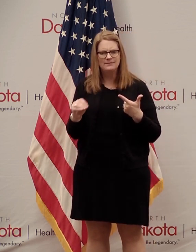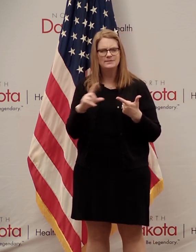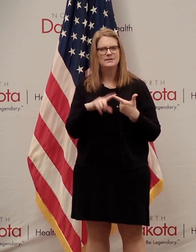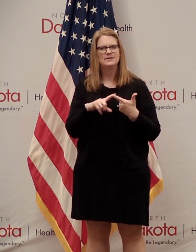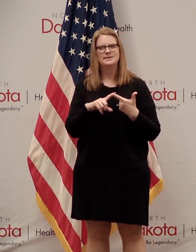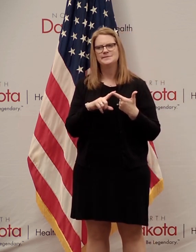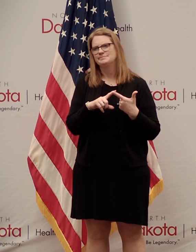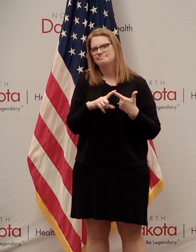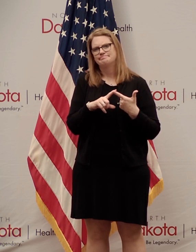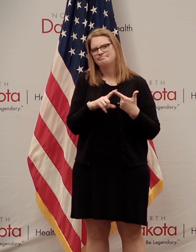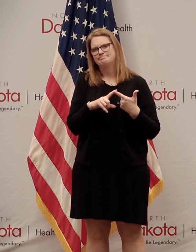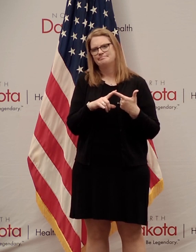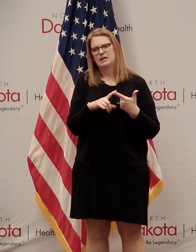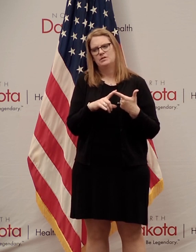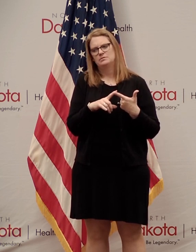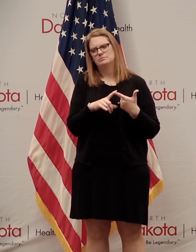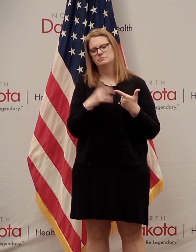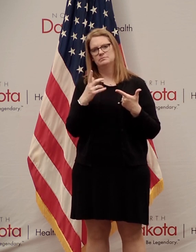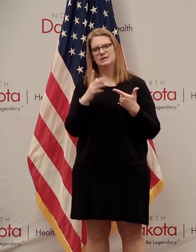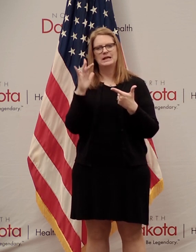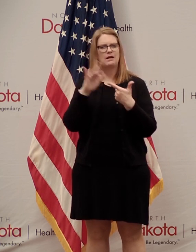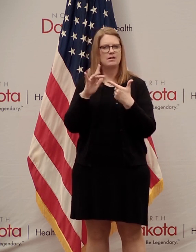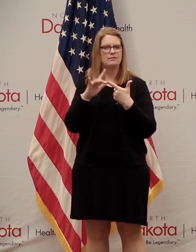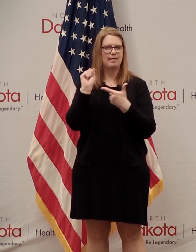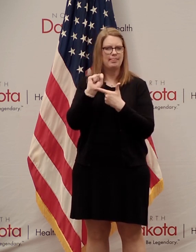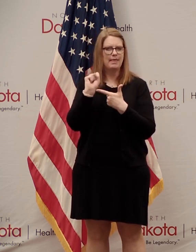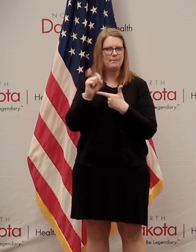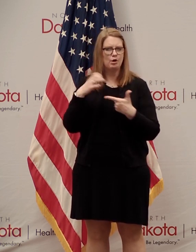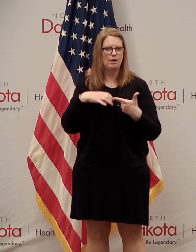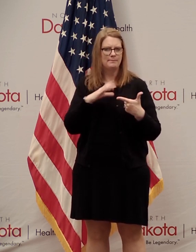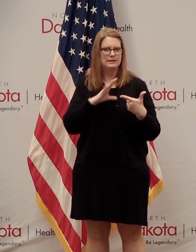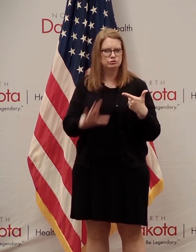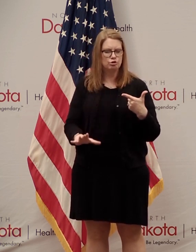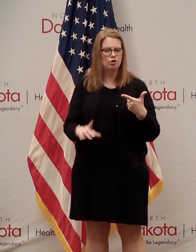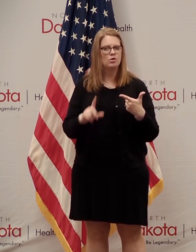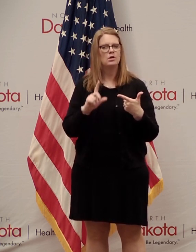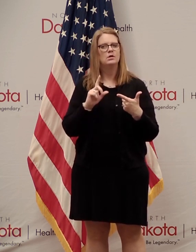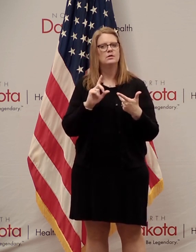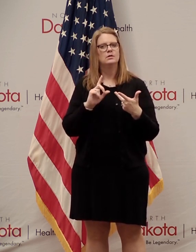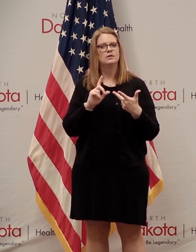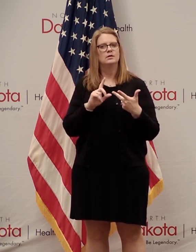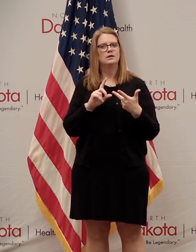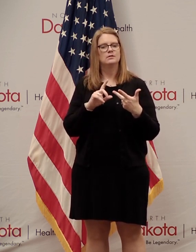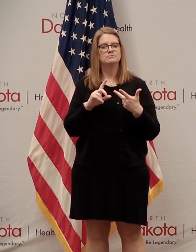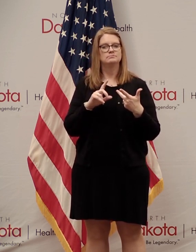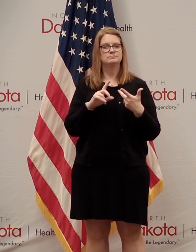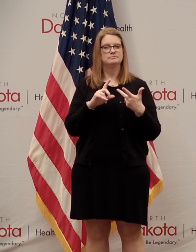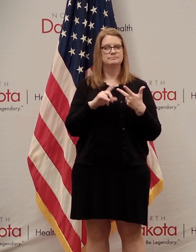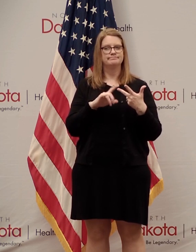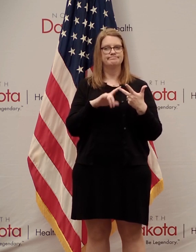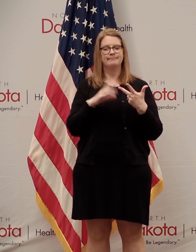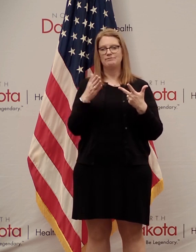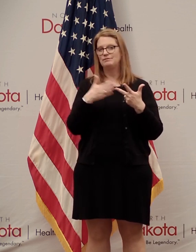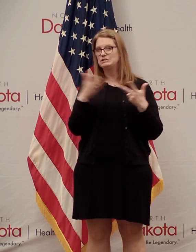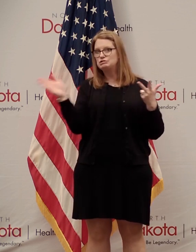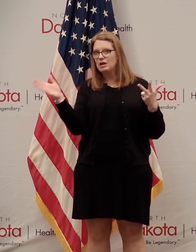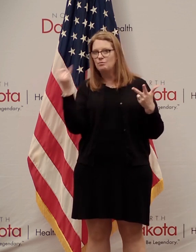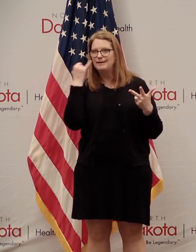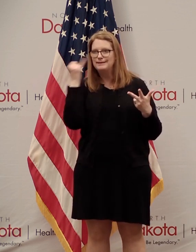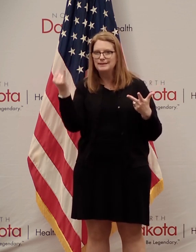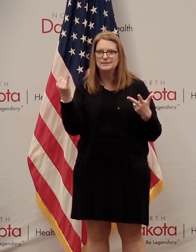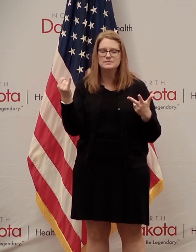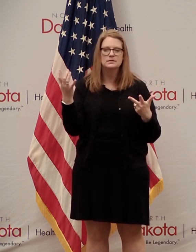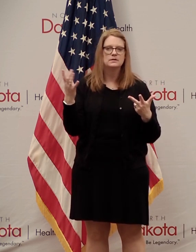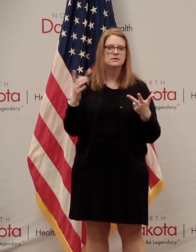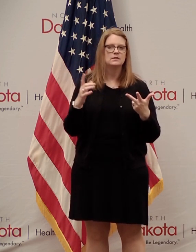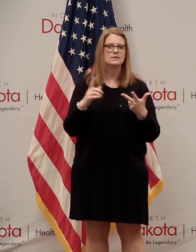related to labor, you can contact our labor commissioner. If you've got general ideas about healthcare